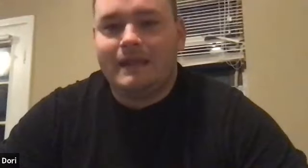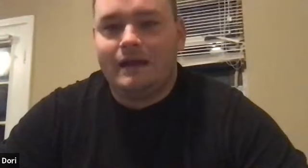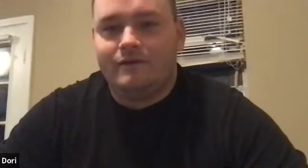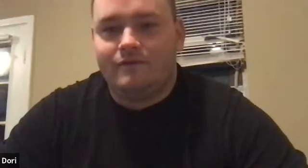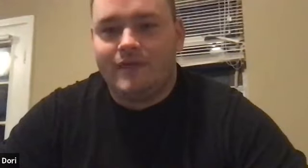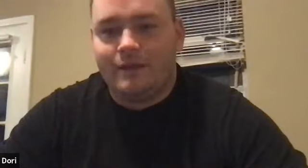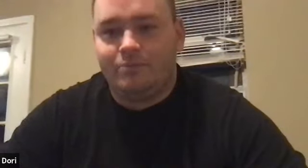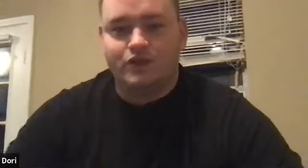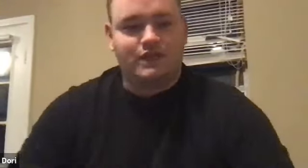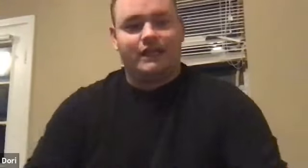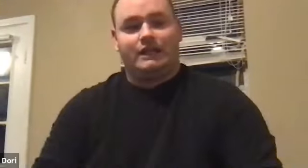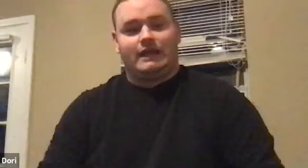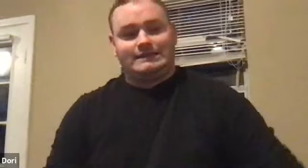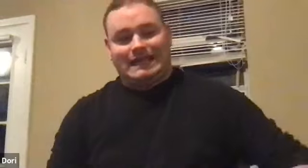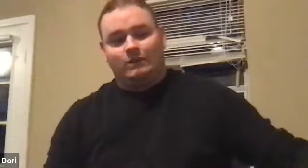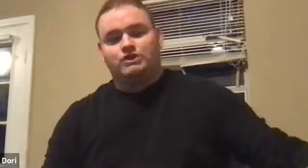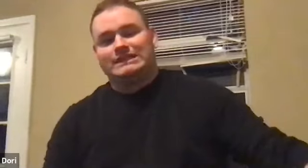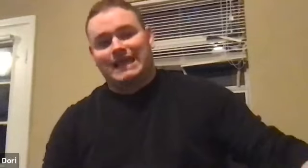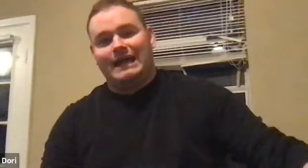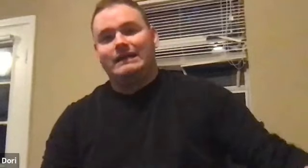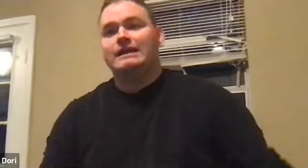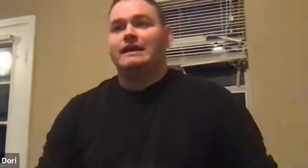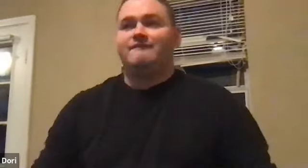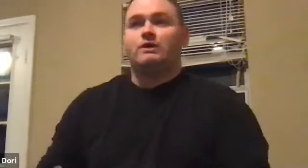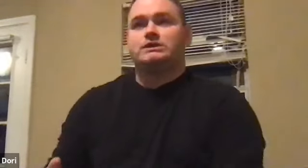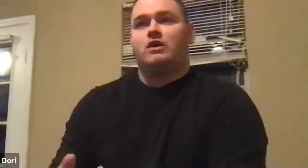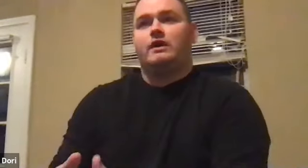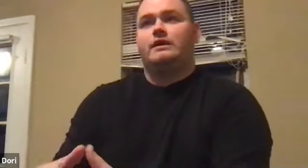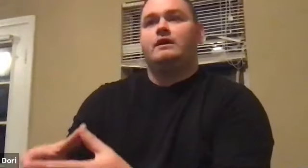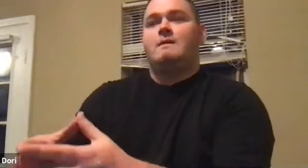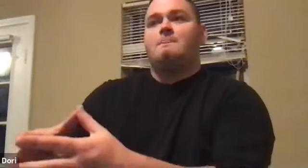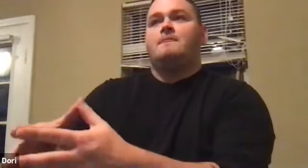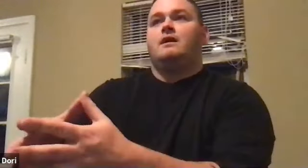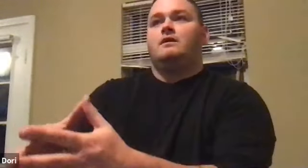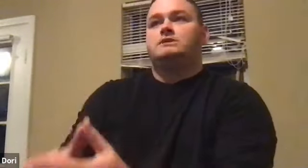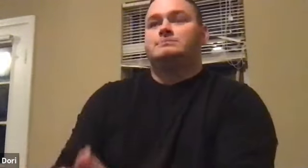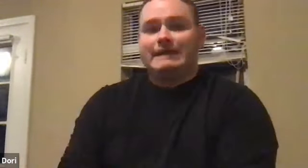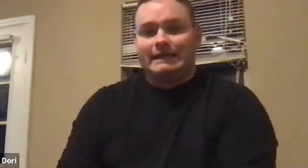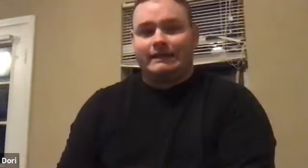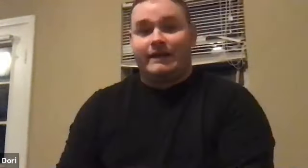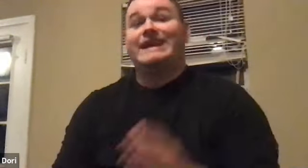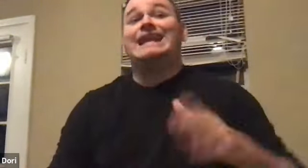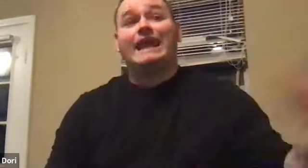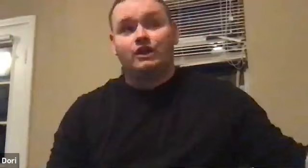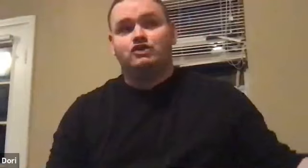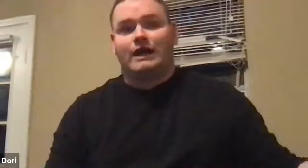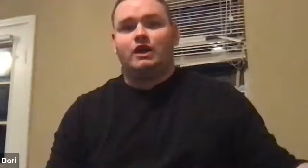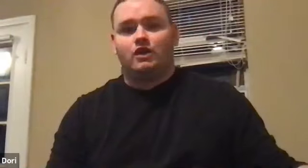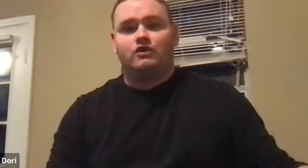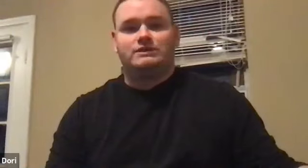If they push sign language to the side and focused on speaking, and then later try to learn